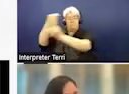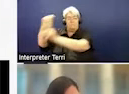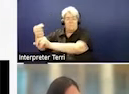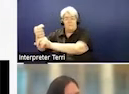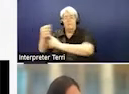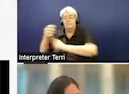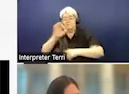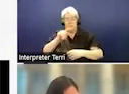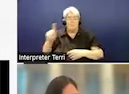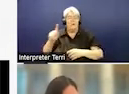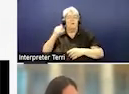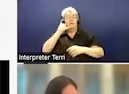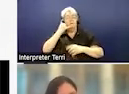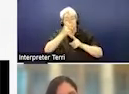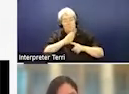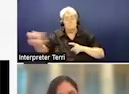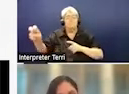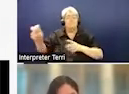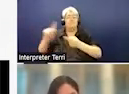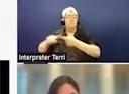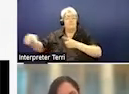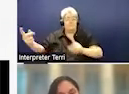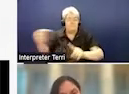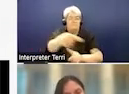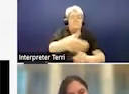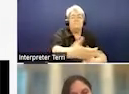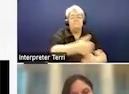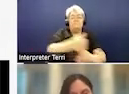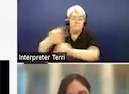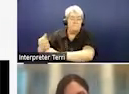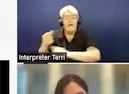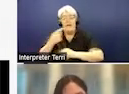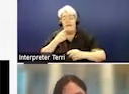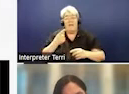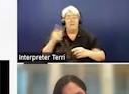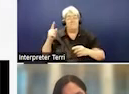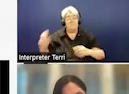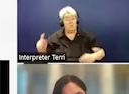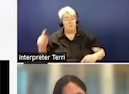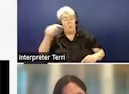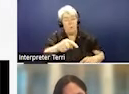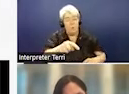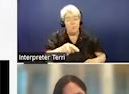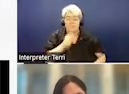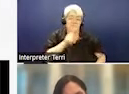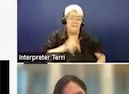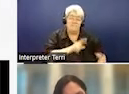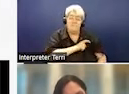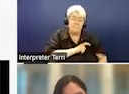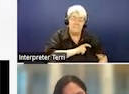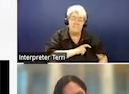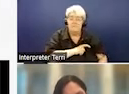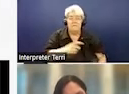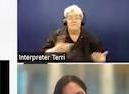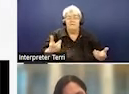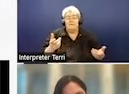to triage that and hand it over. And then the next step is that if we do send somebody out, it doesn't have to be law enforcement. We've got to